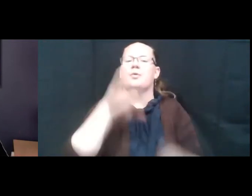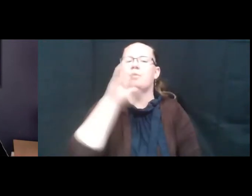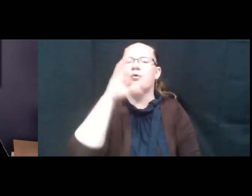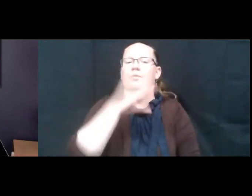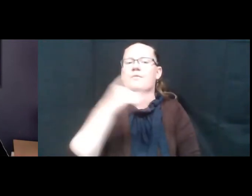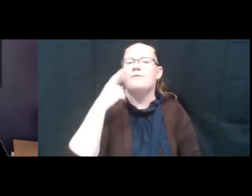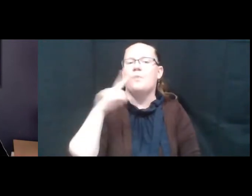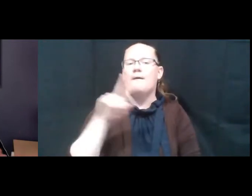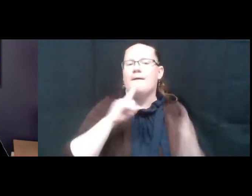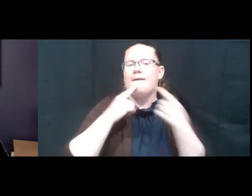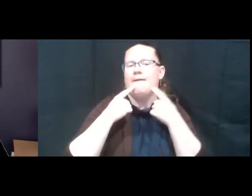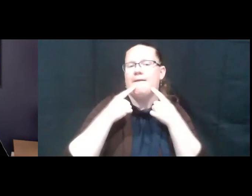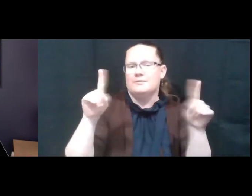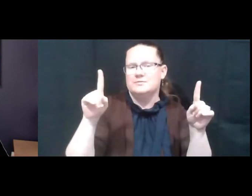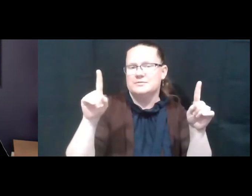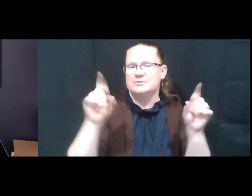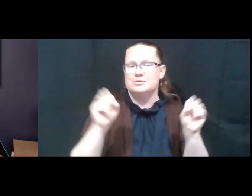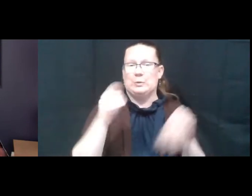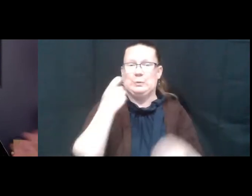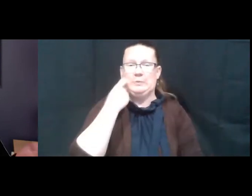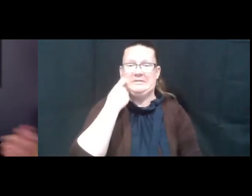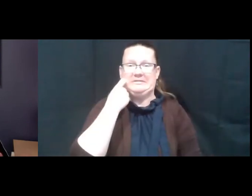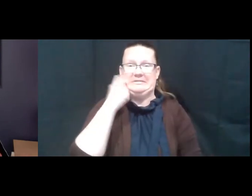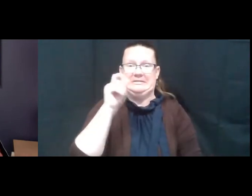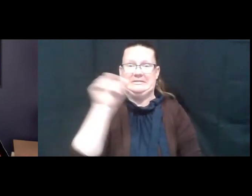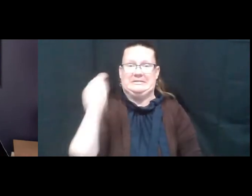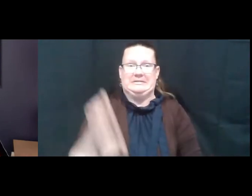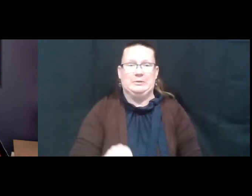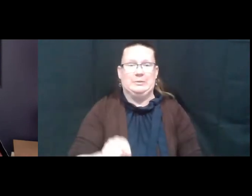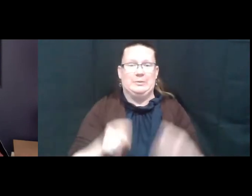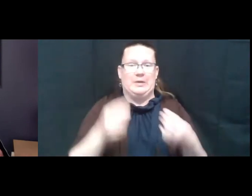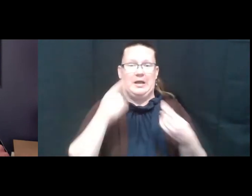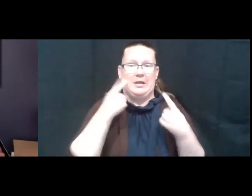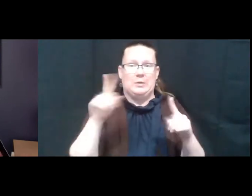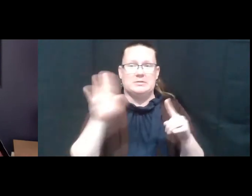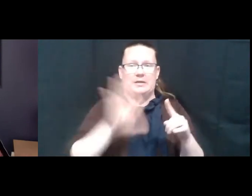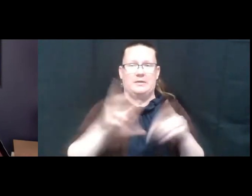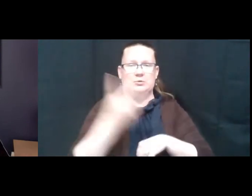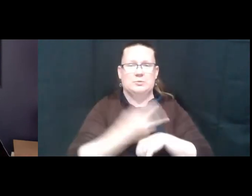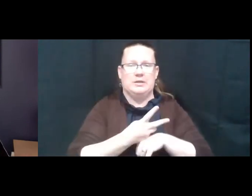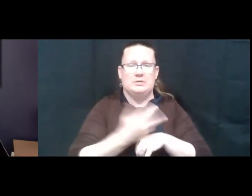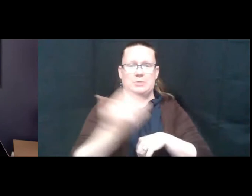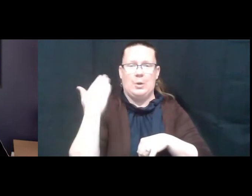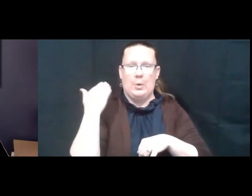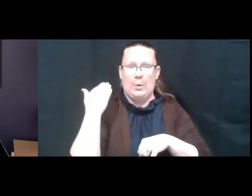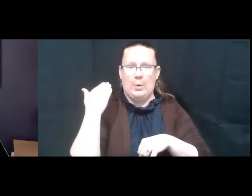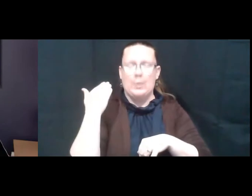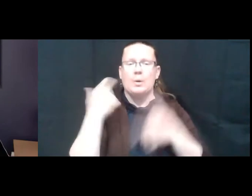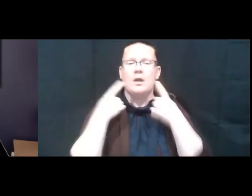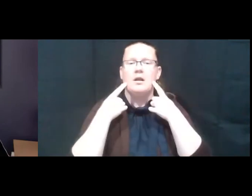Grows just announced on Facebook, I want to say maybe 2 days ago, was the fact that